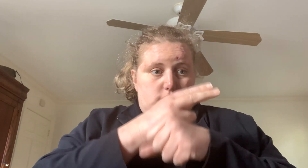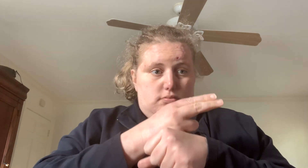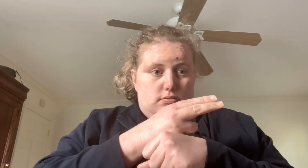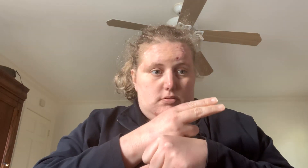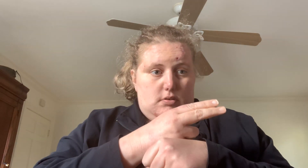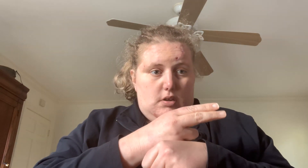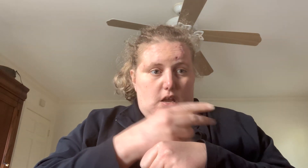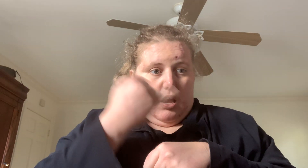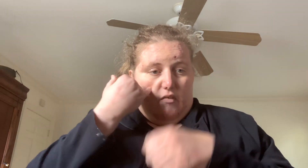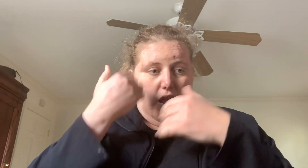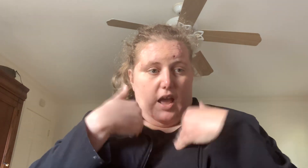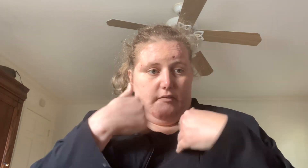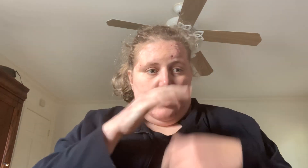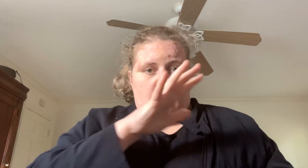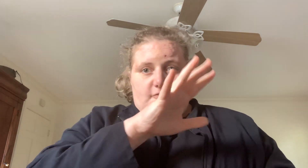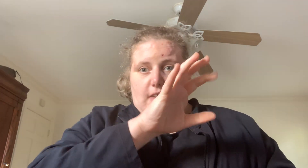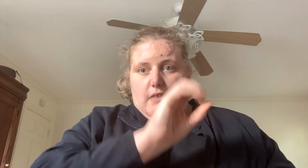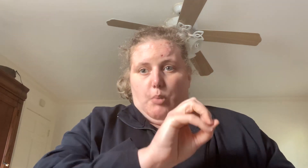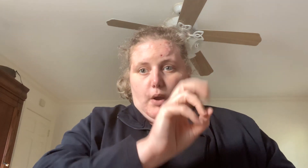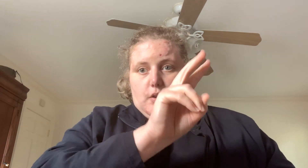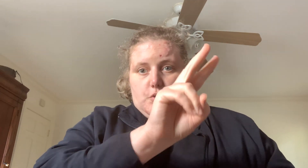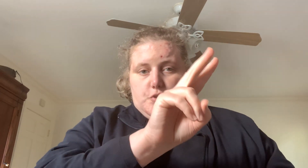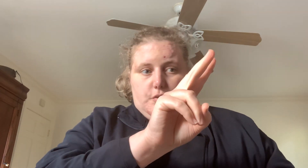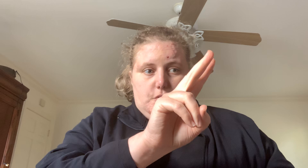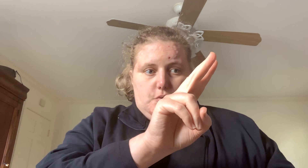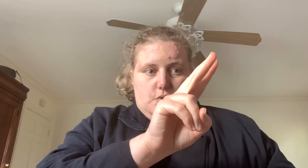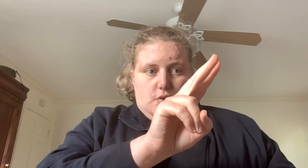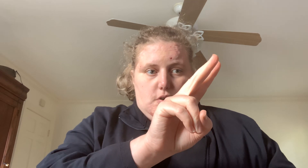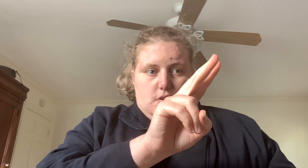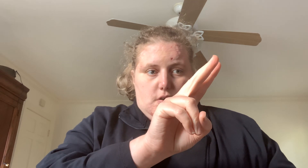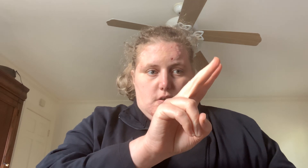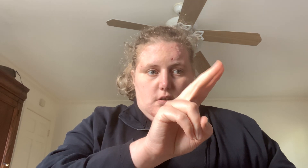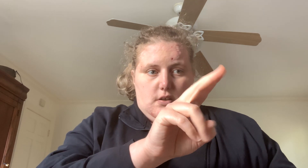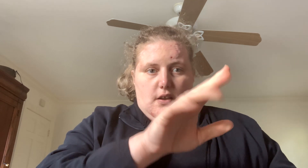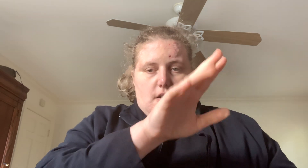of copper, we're using 2.63 moles of O2.